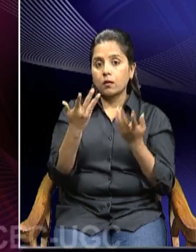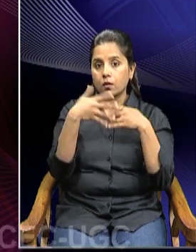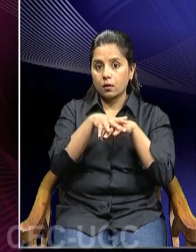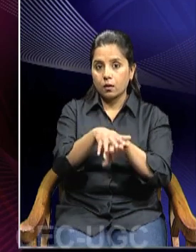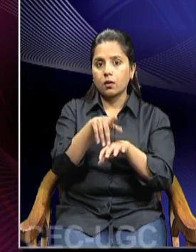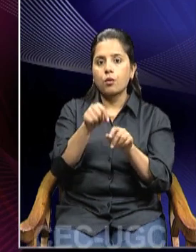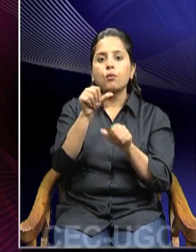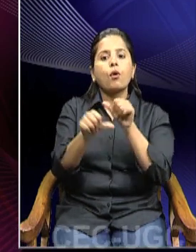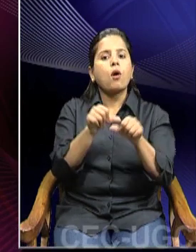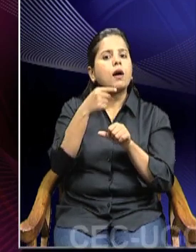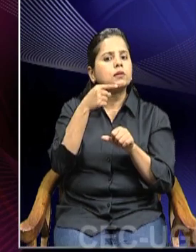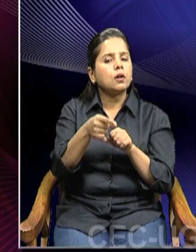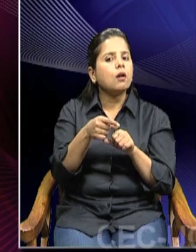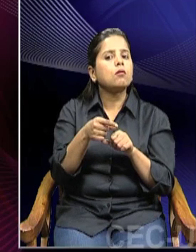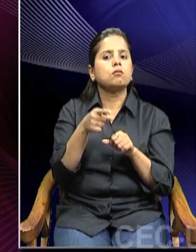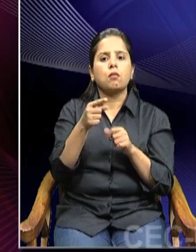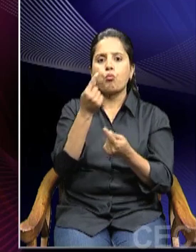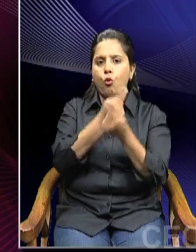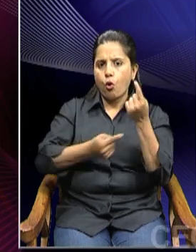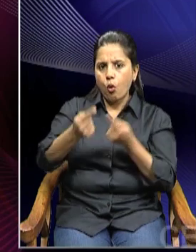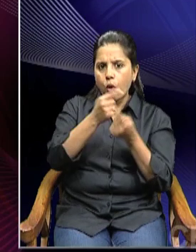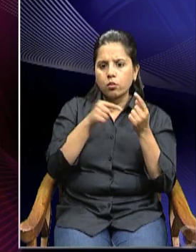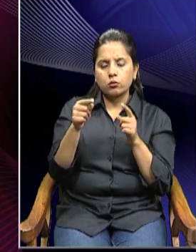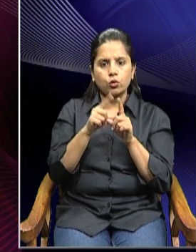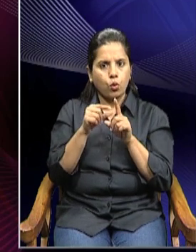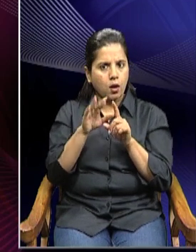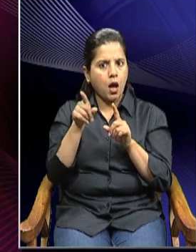is a process whereby political actors are